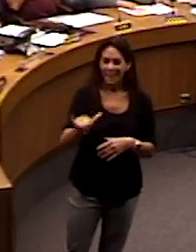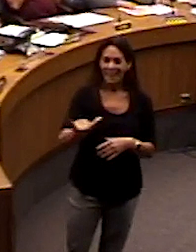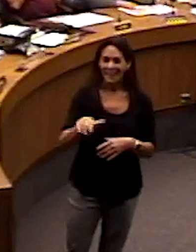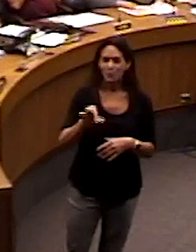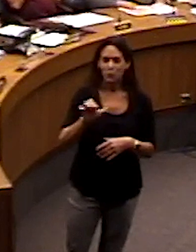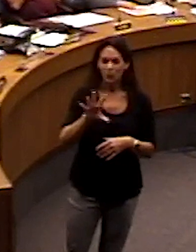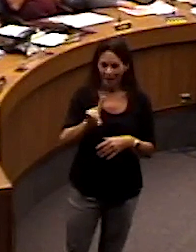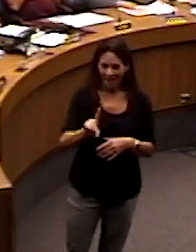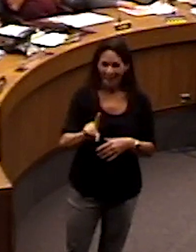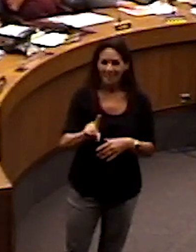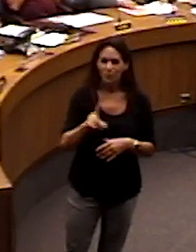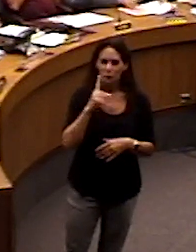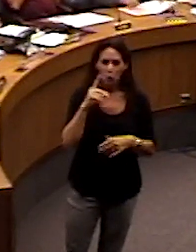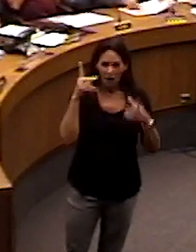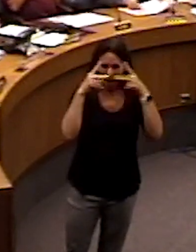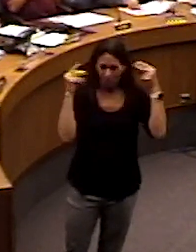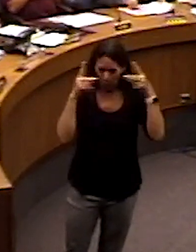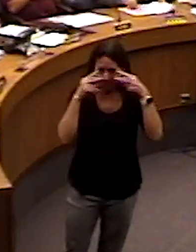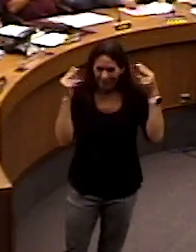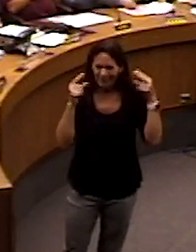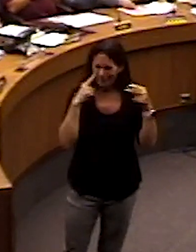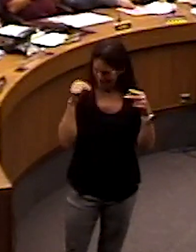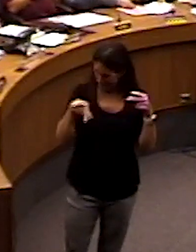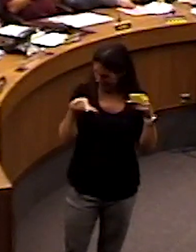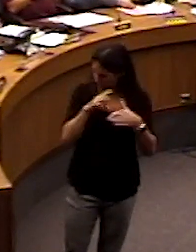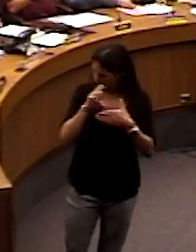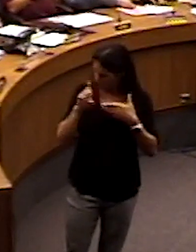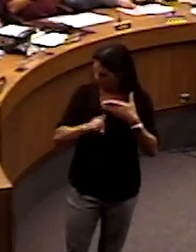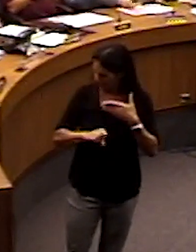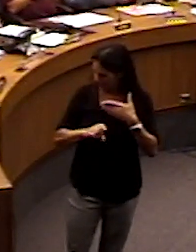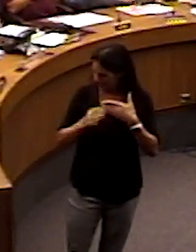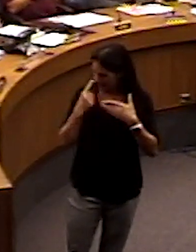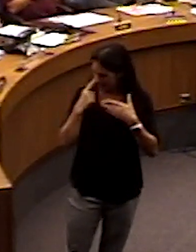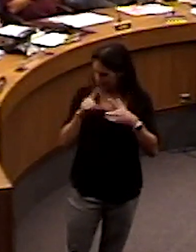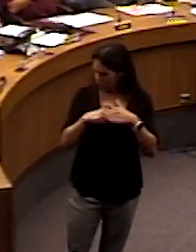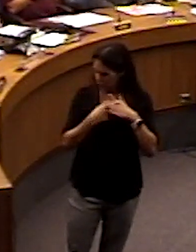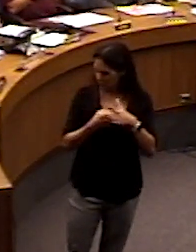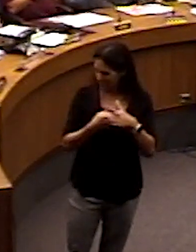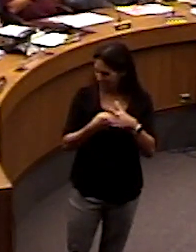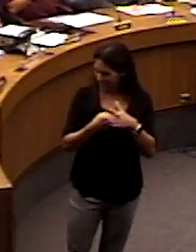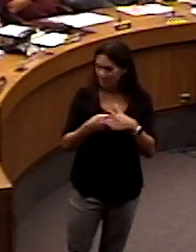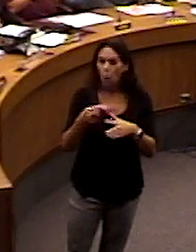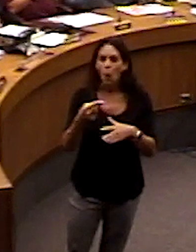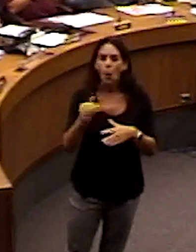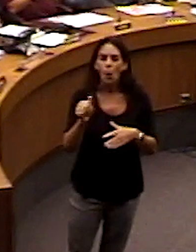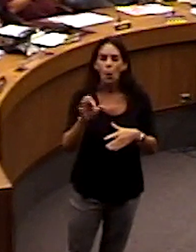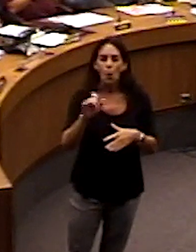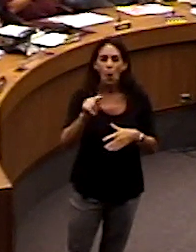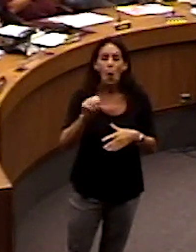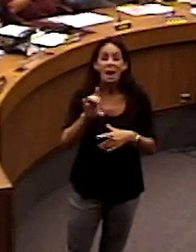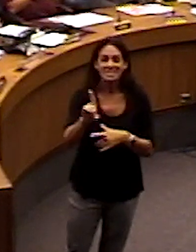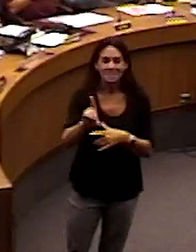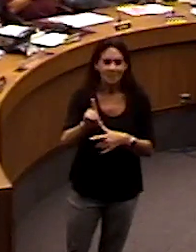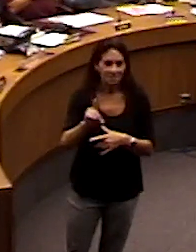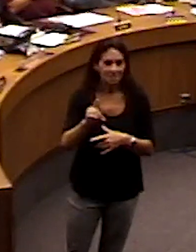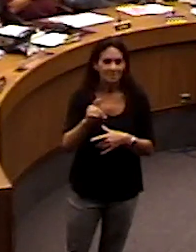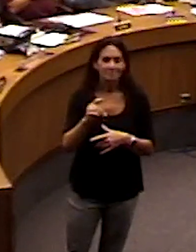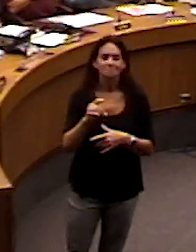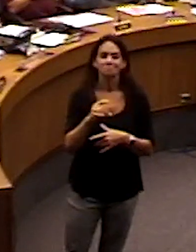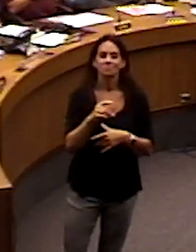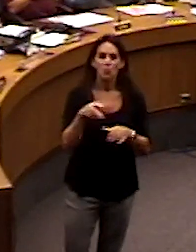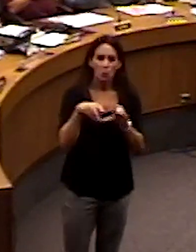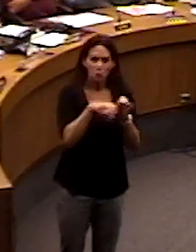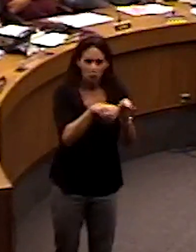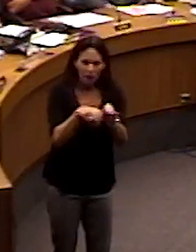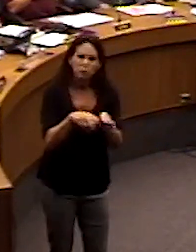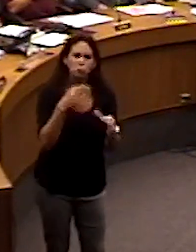first weekend. I think it is, because it's the end of the month. And it's a big fundraiser for them and the organizations that